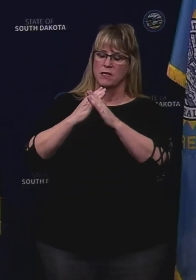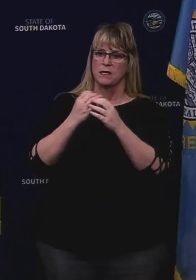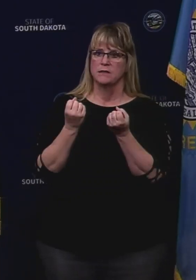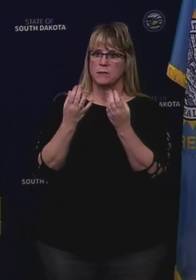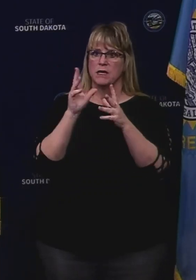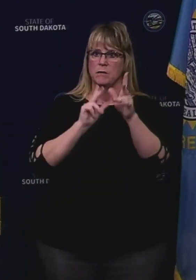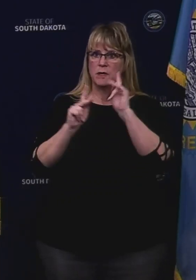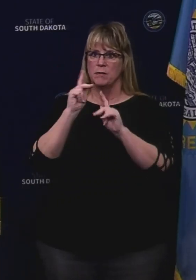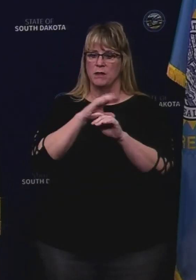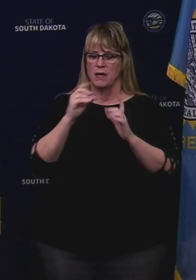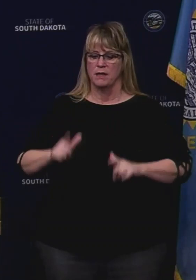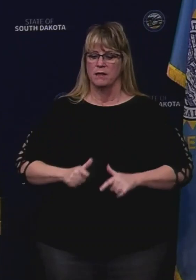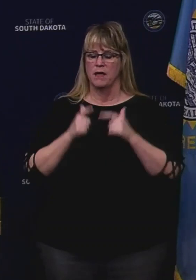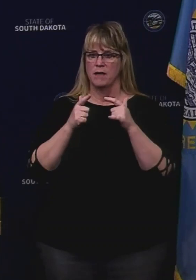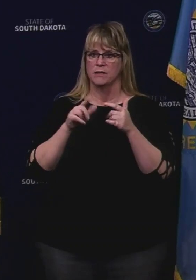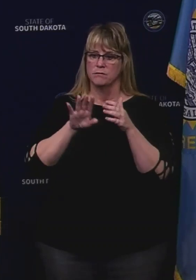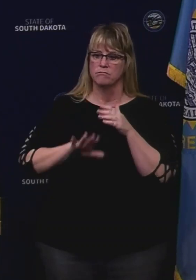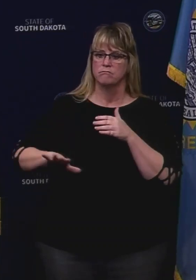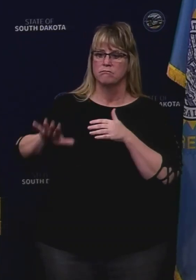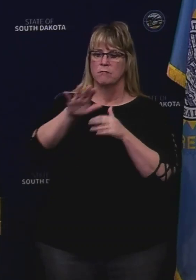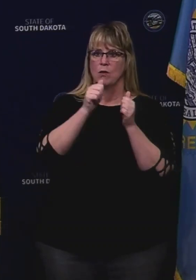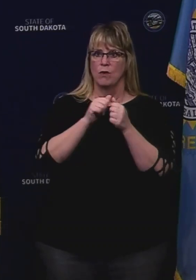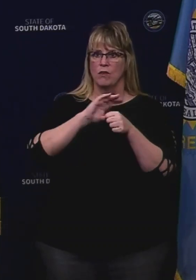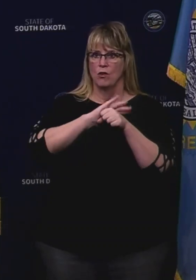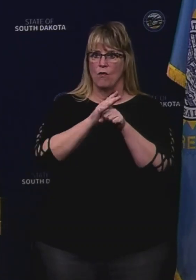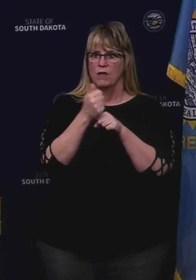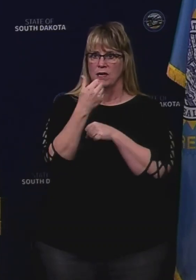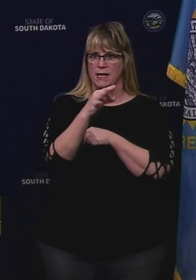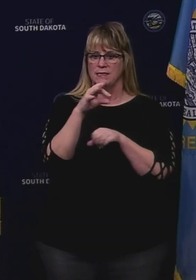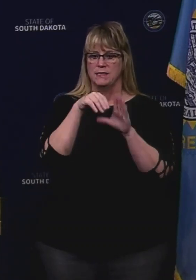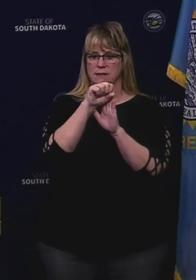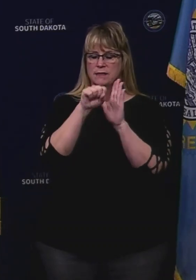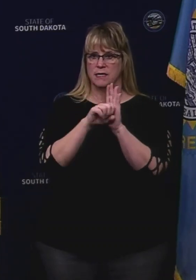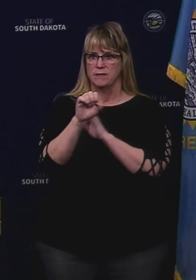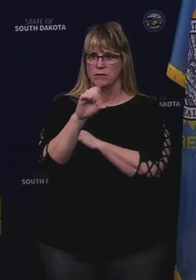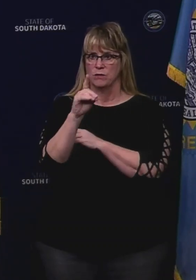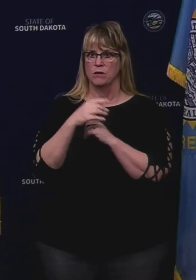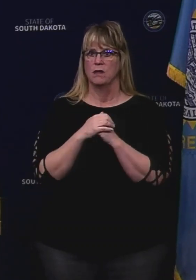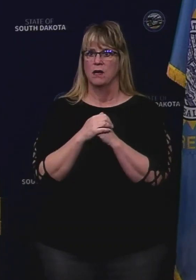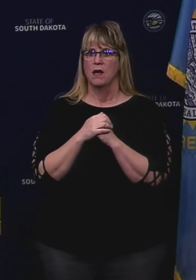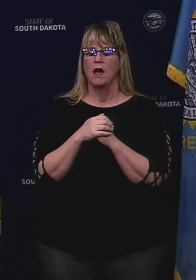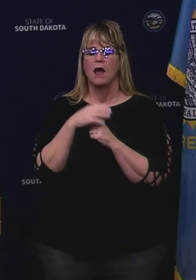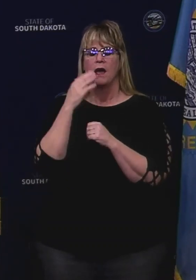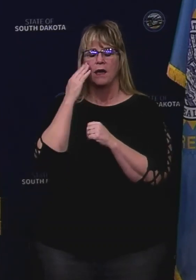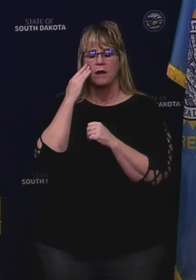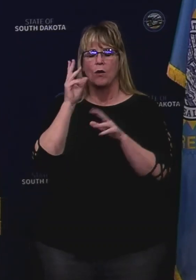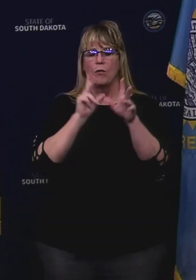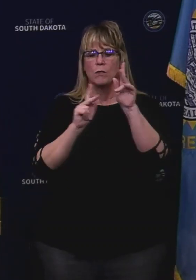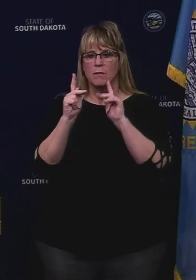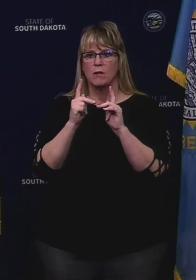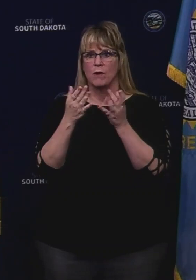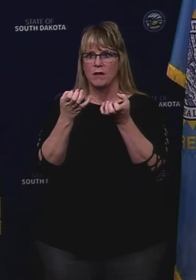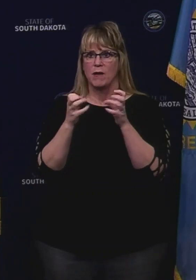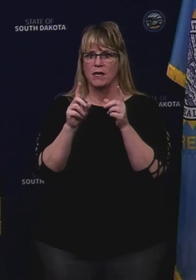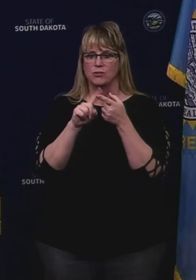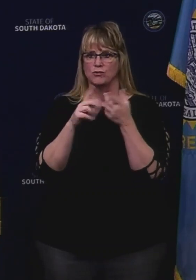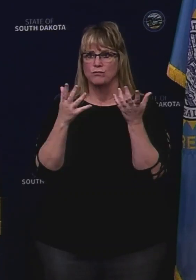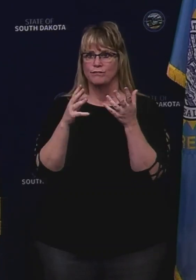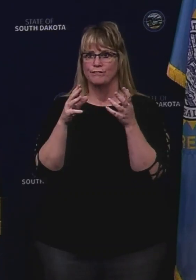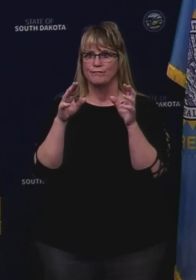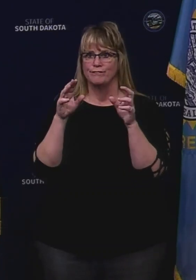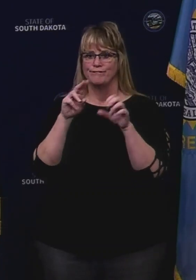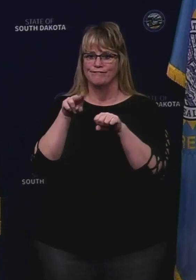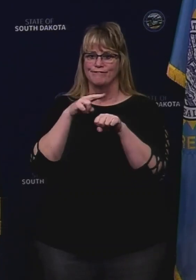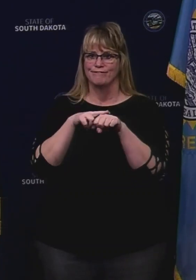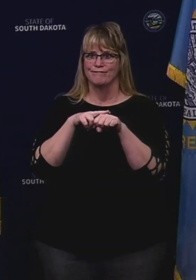lives and people as possible throughout the spread of COVID-19 in our state. I know a lot of folks are anxious to get back to normal. The warm weather